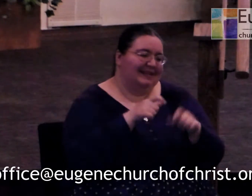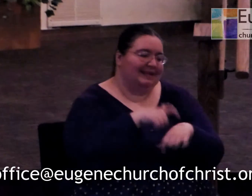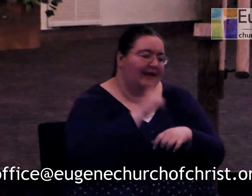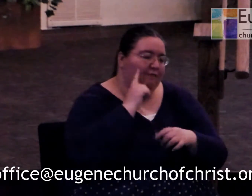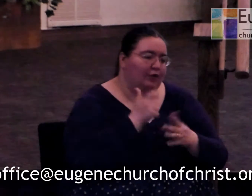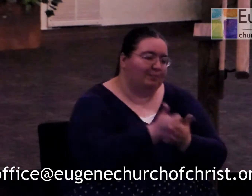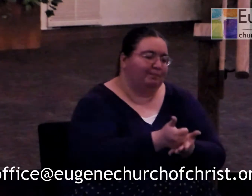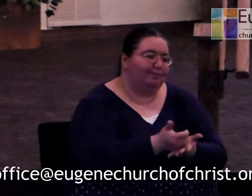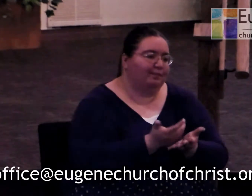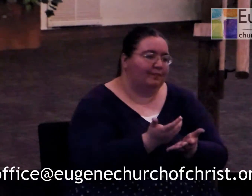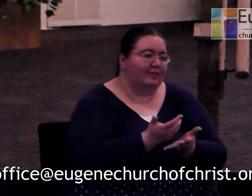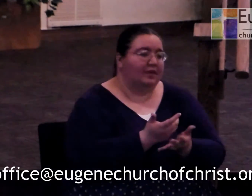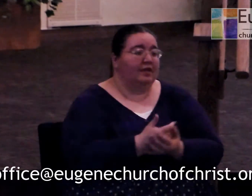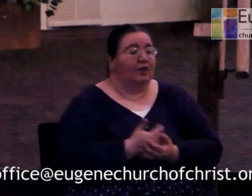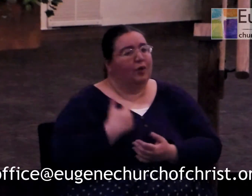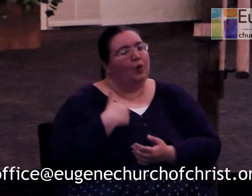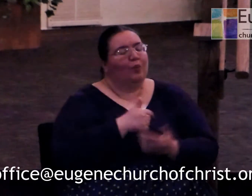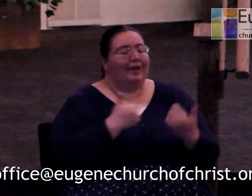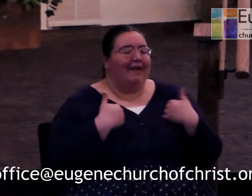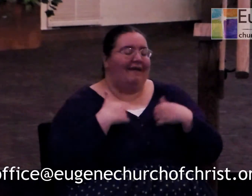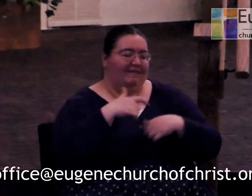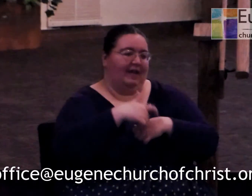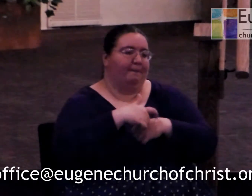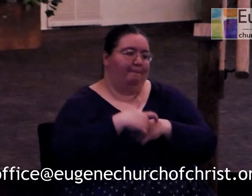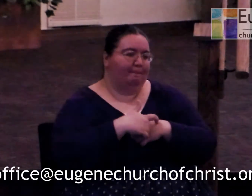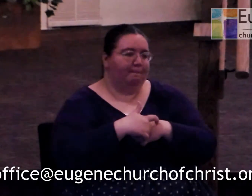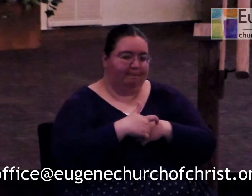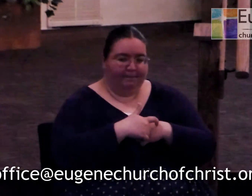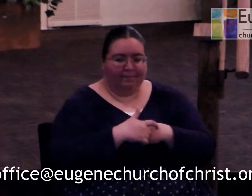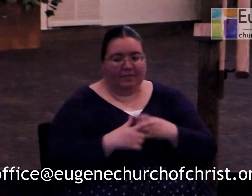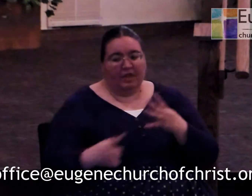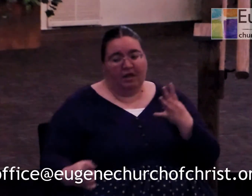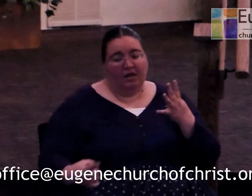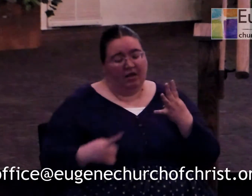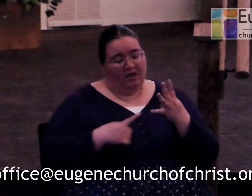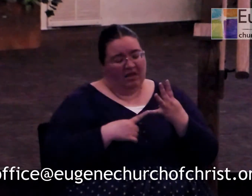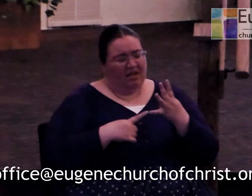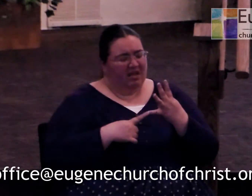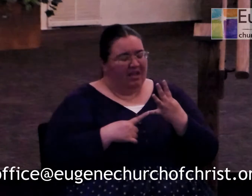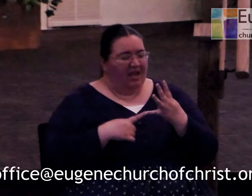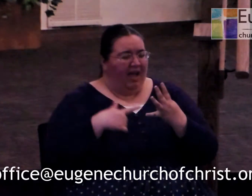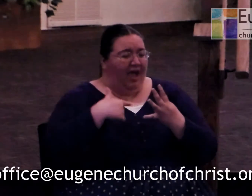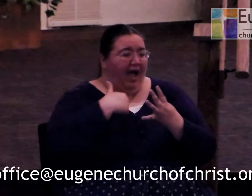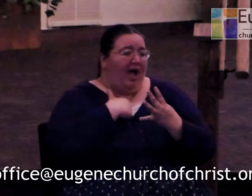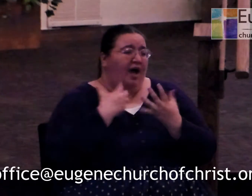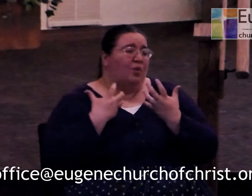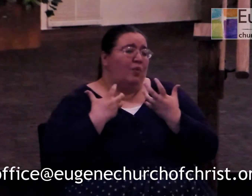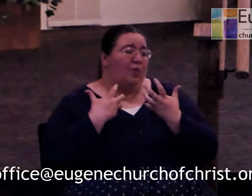on the fact that we have time for this. I don't want to impose my beliefs on others. All right, welcome to Eugene.